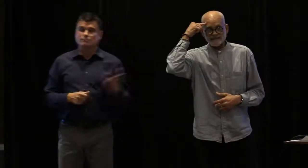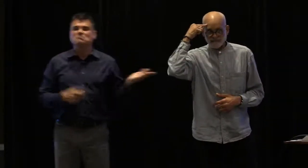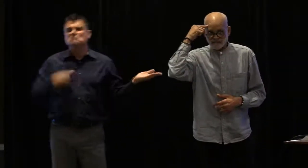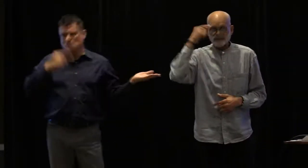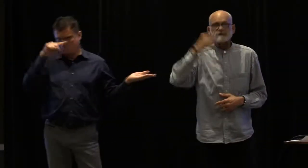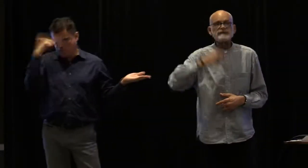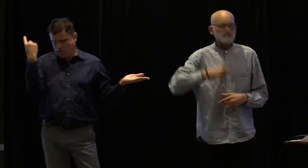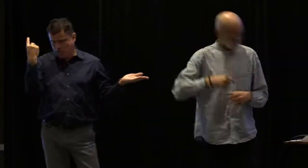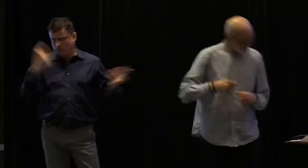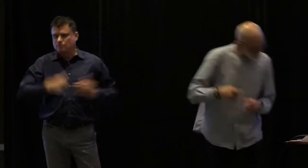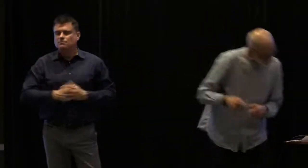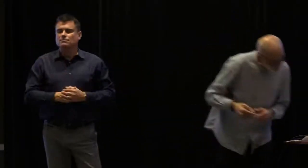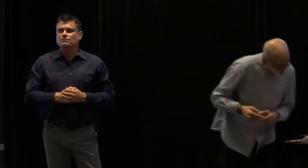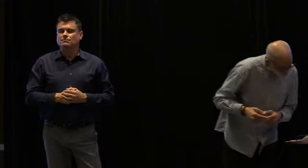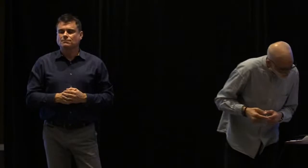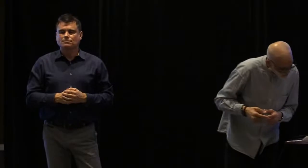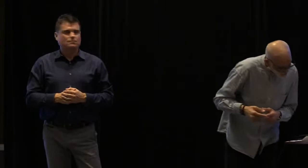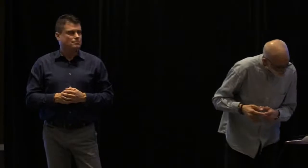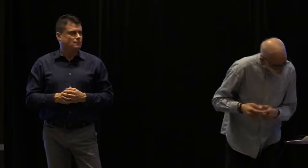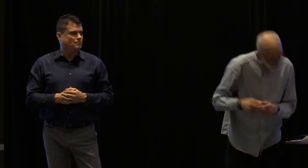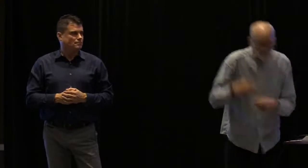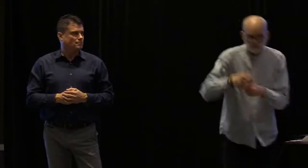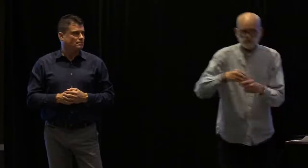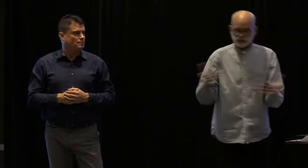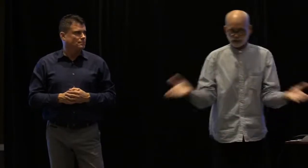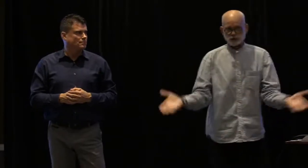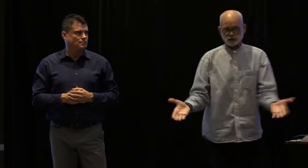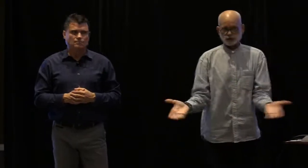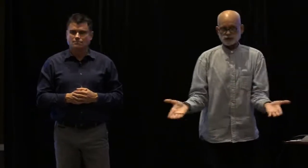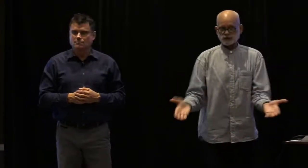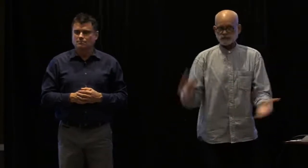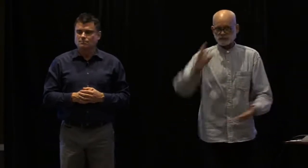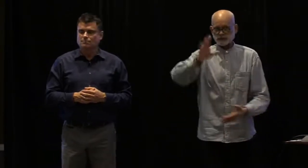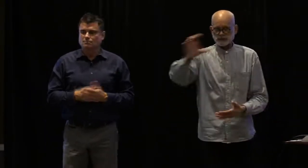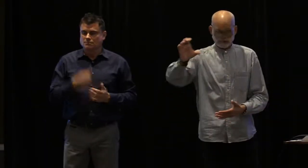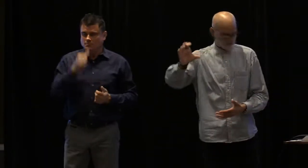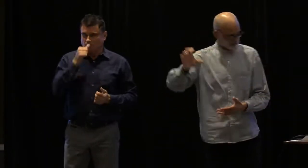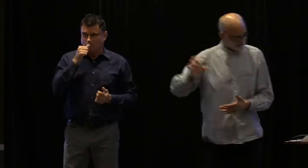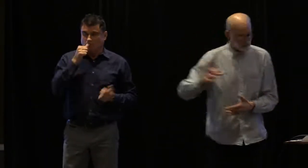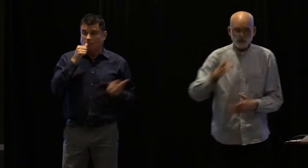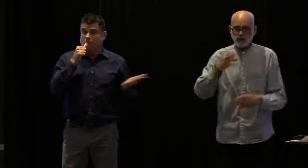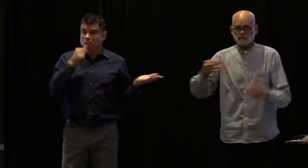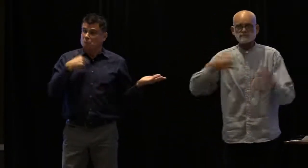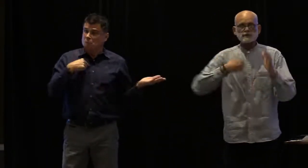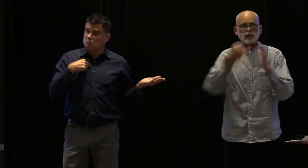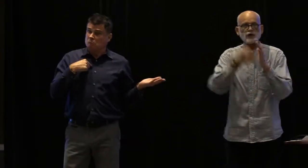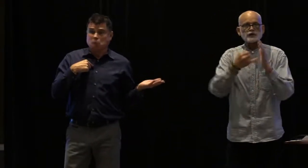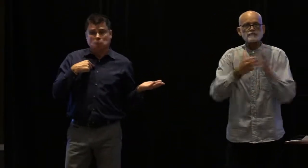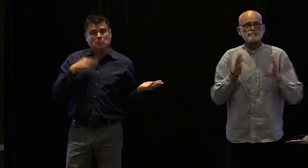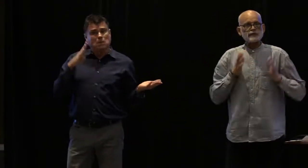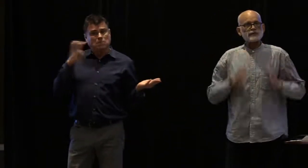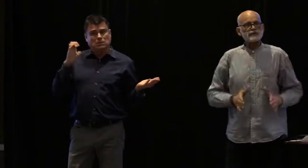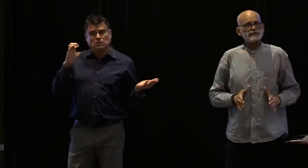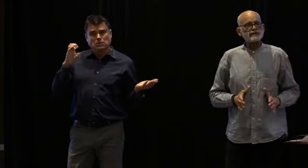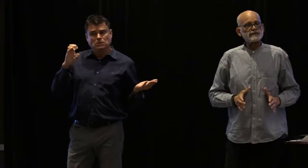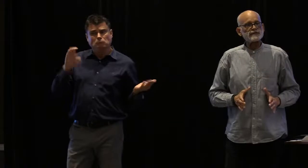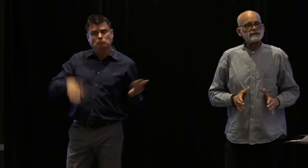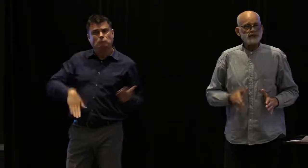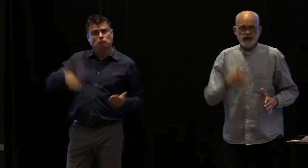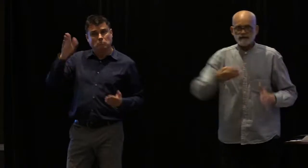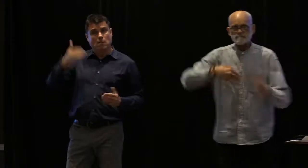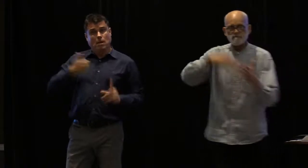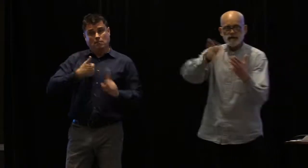I identify as a person of color who is black and have been here in British